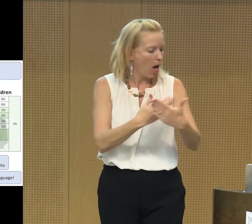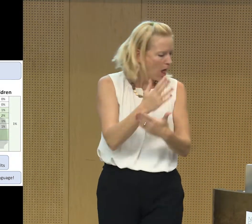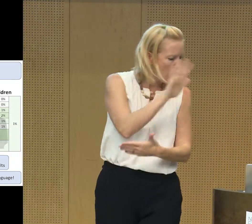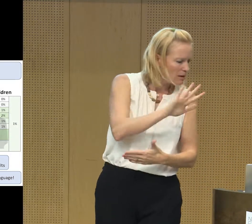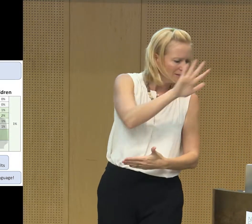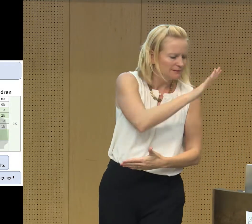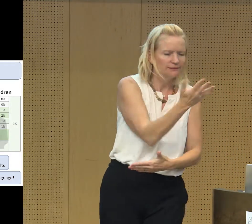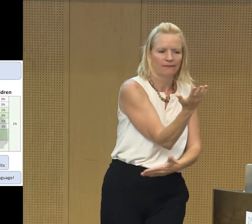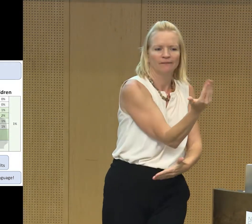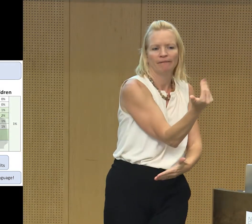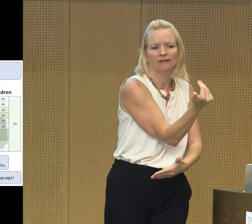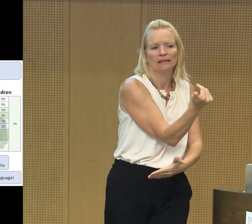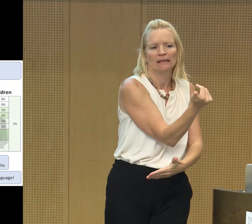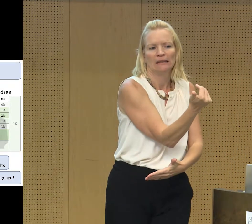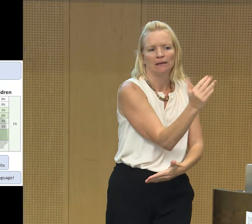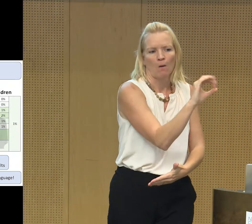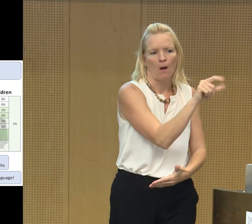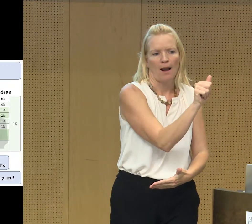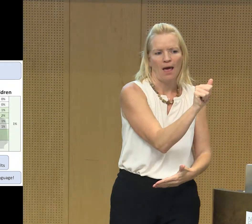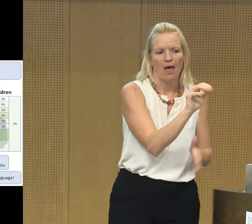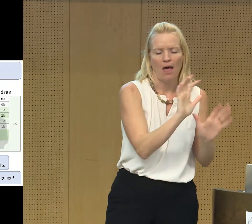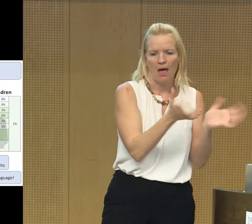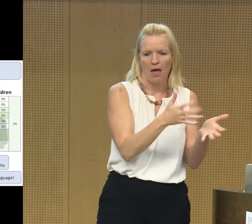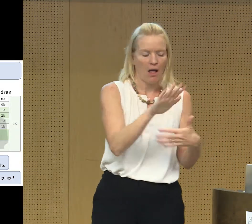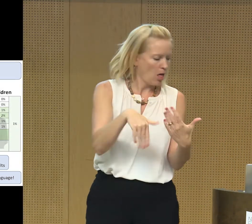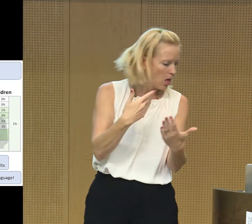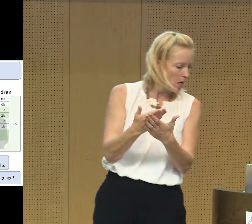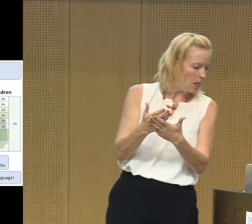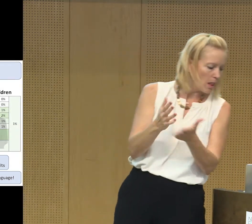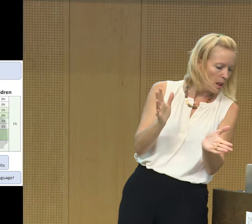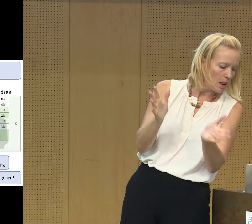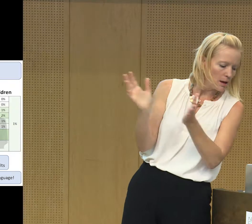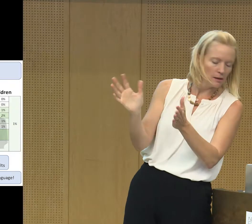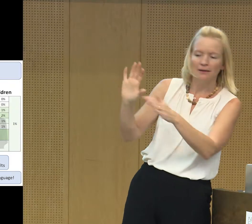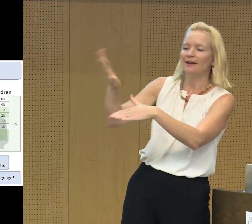There were 15 CODAs in the group, and